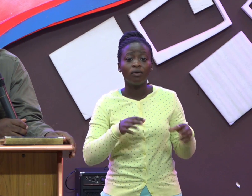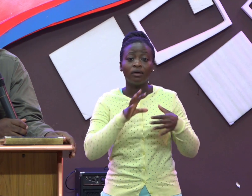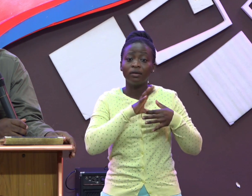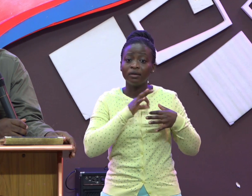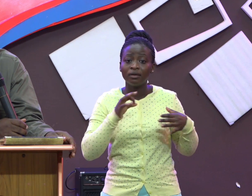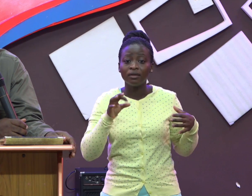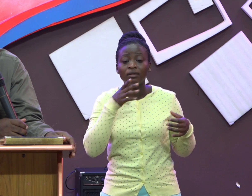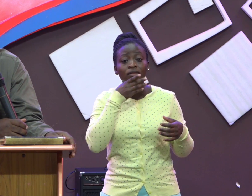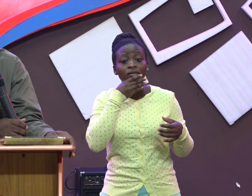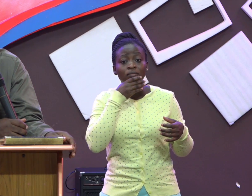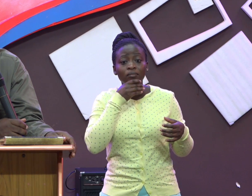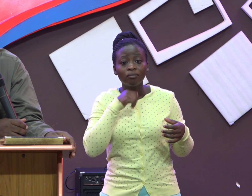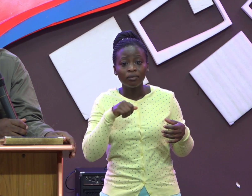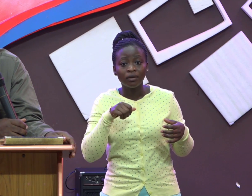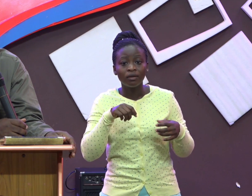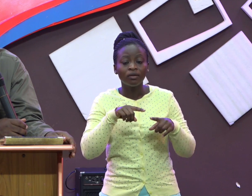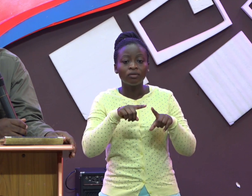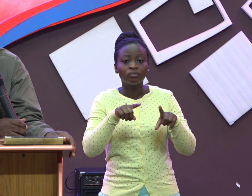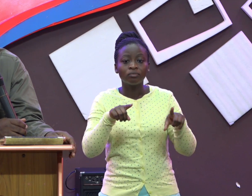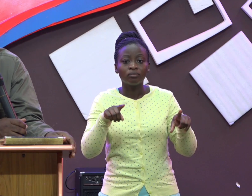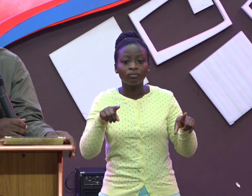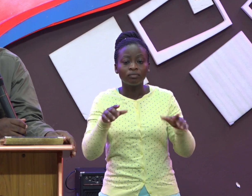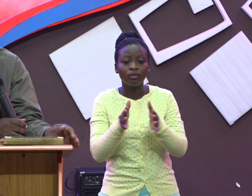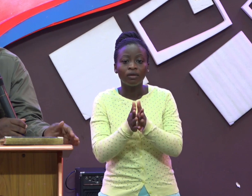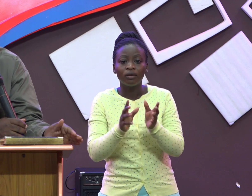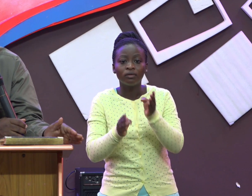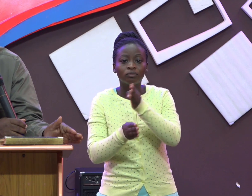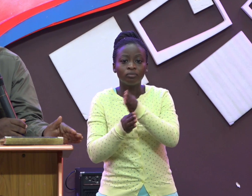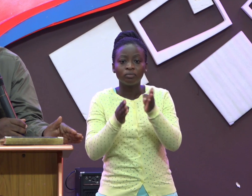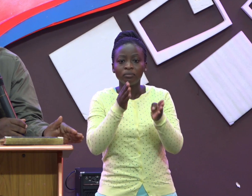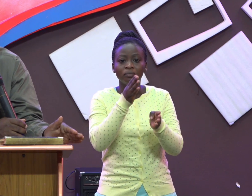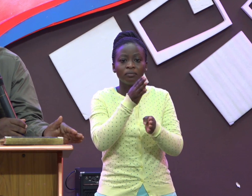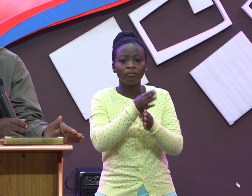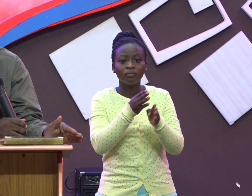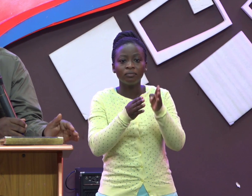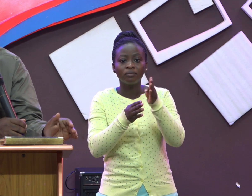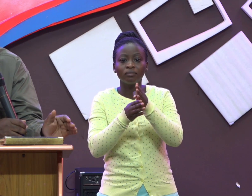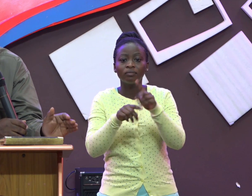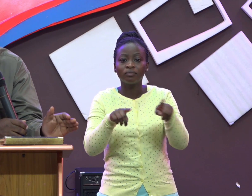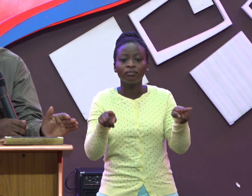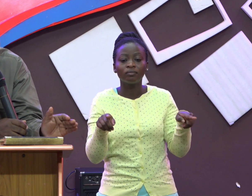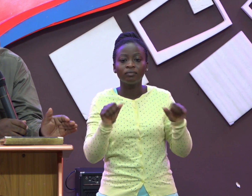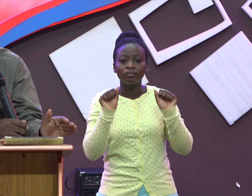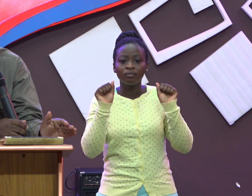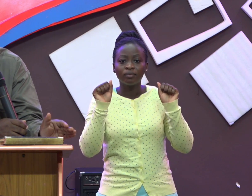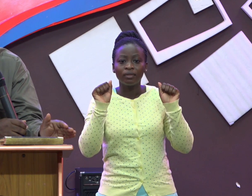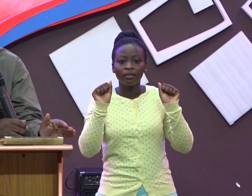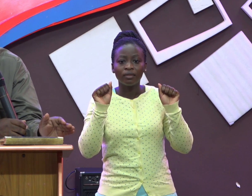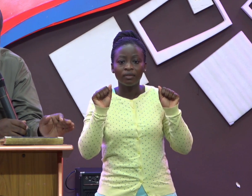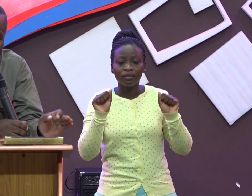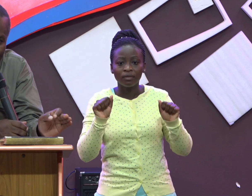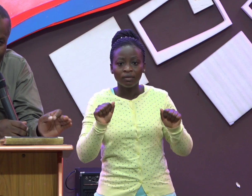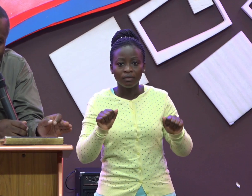just brought out. Era tebabeera omukulafubana nti mbala ebibala mbala. Naye it's a matter